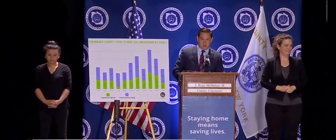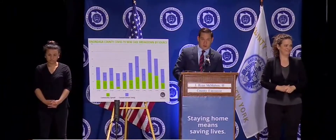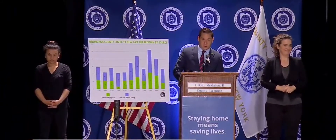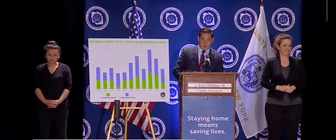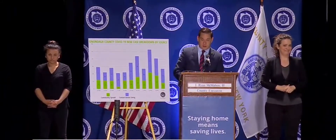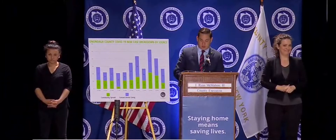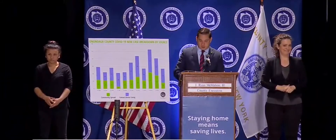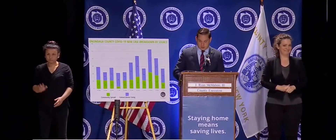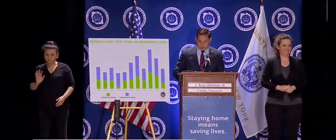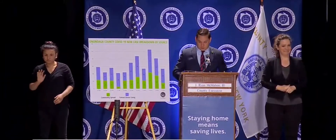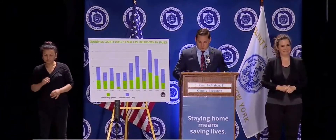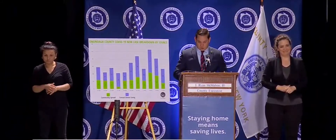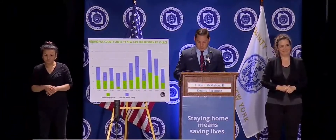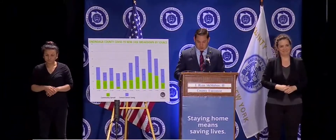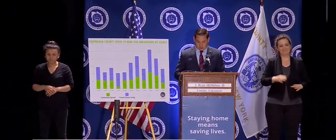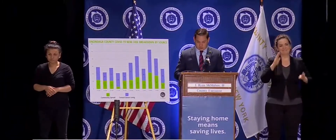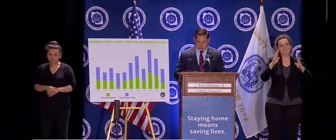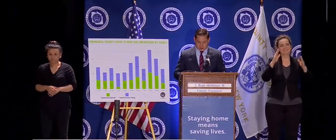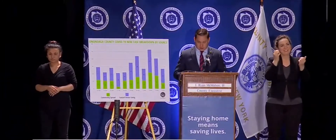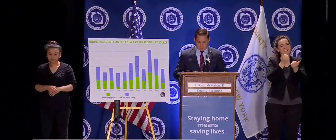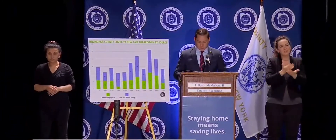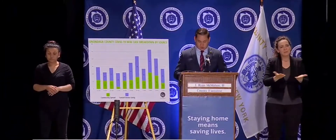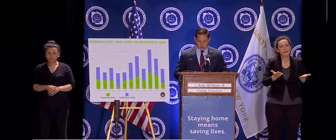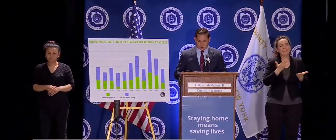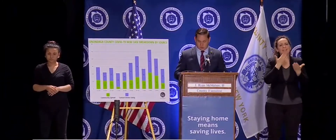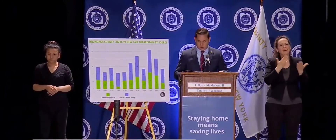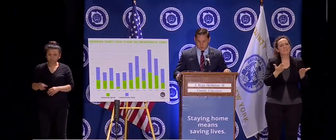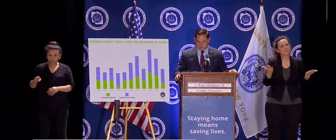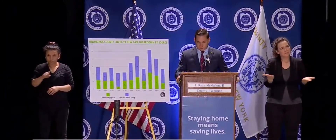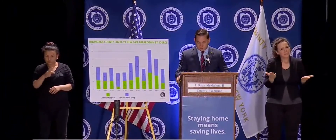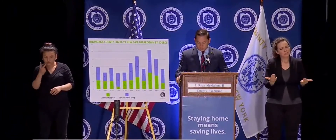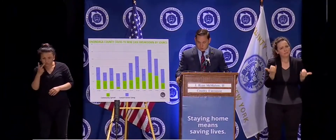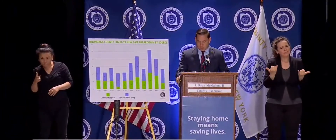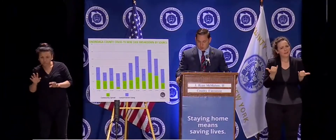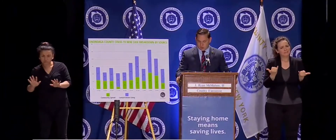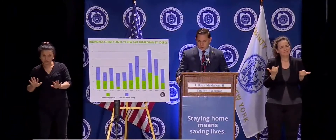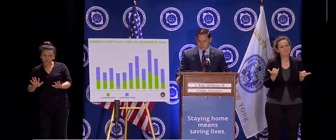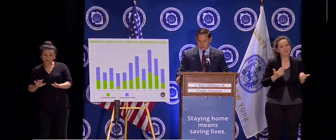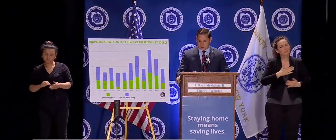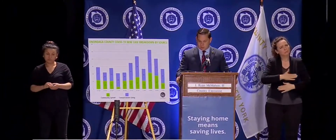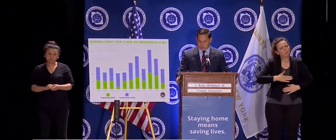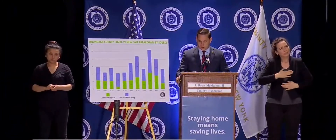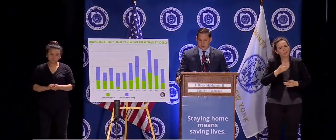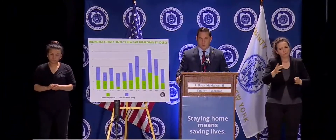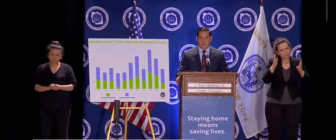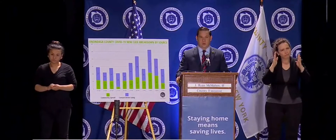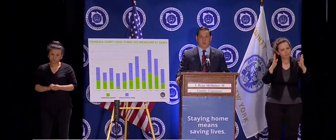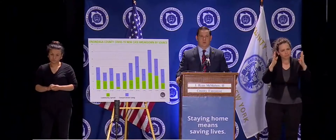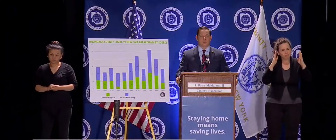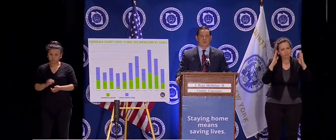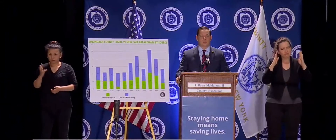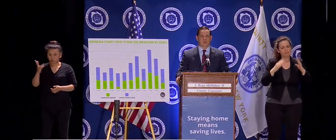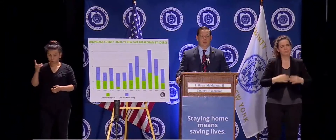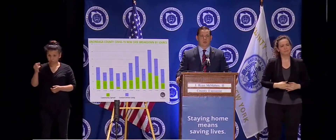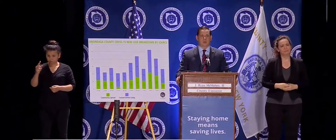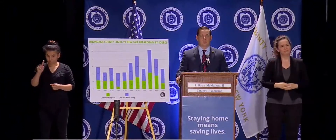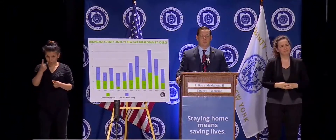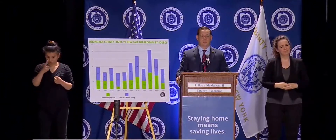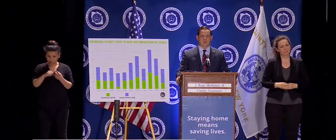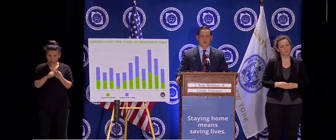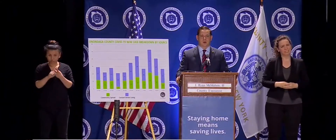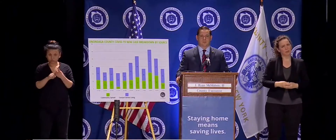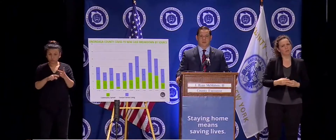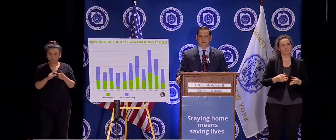Hello, everybody. Thank you for joining us. Appreciate you being here. We have some data points to go over, a